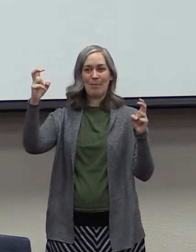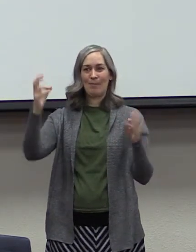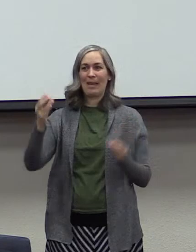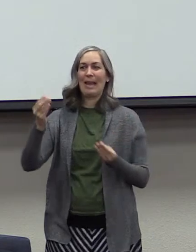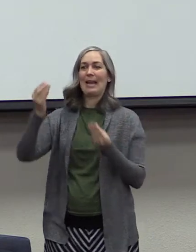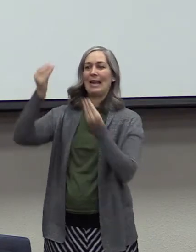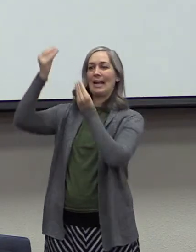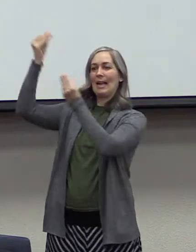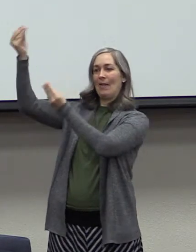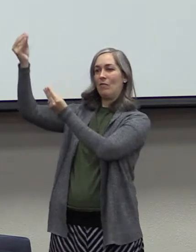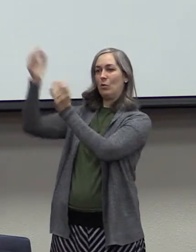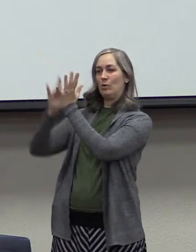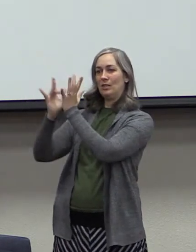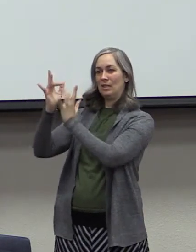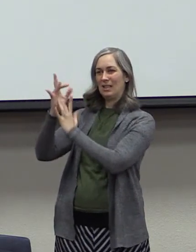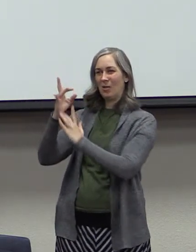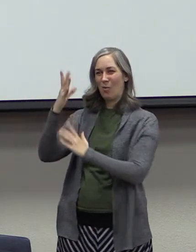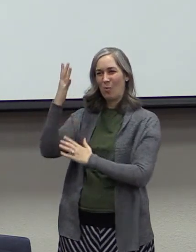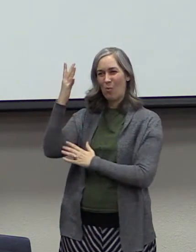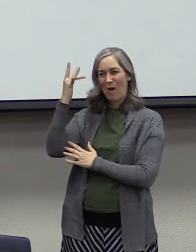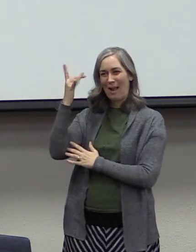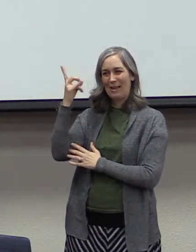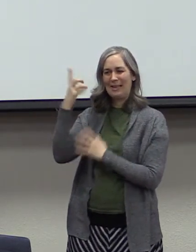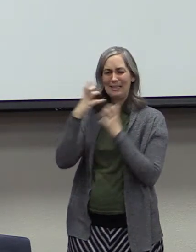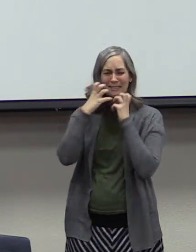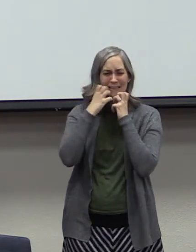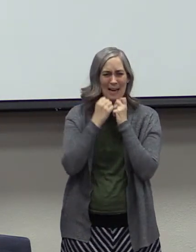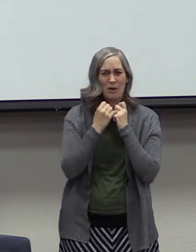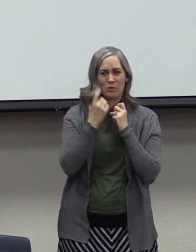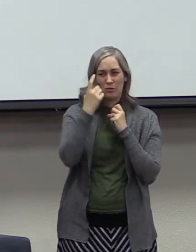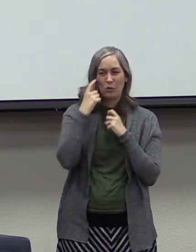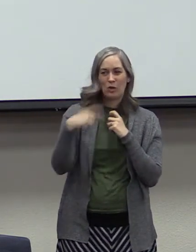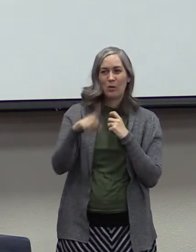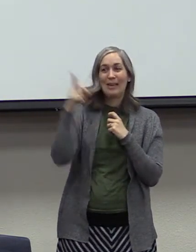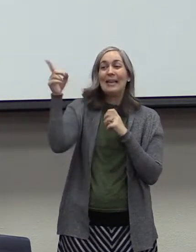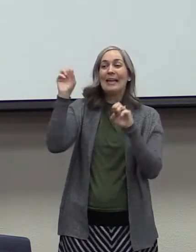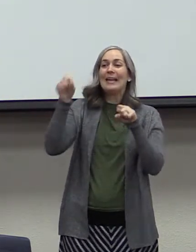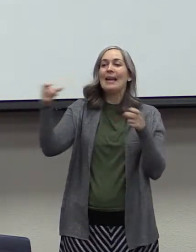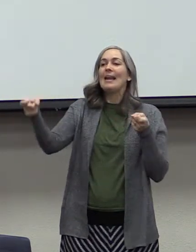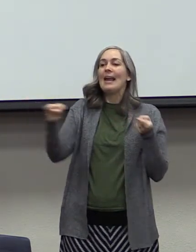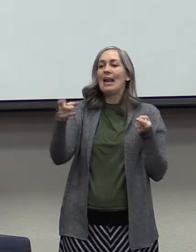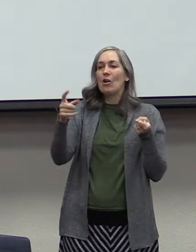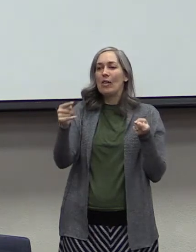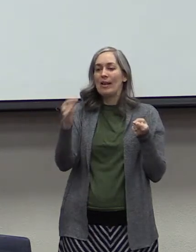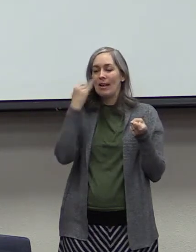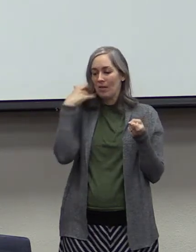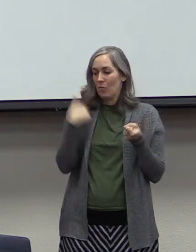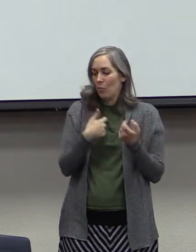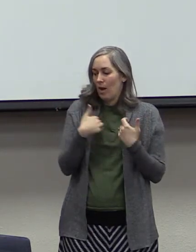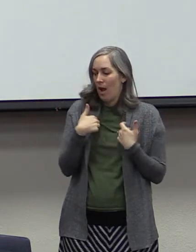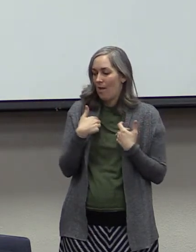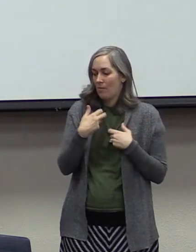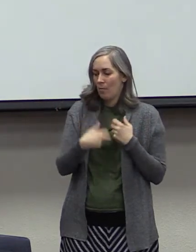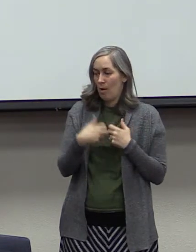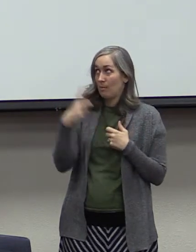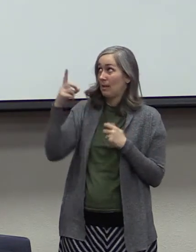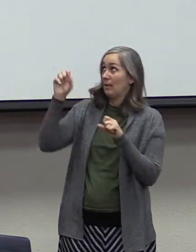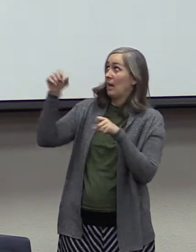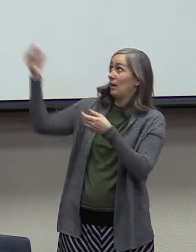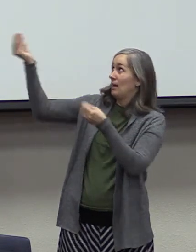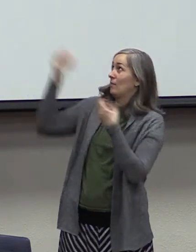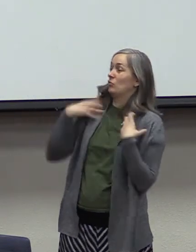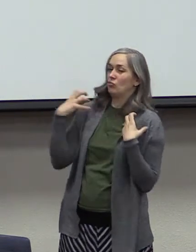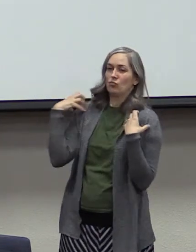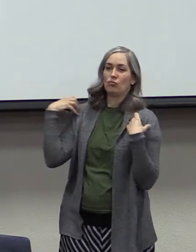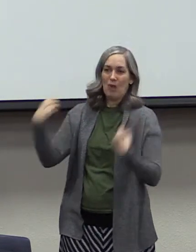and because He can handle what's going on in our lives. If there are problems, He can strengthen us in the midst and restore